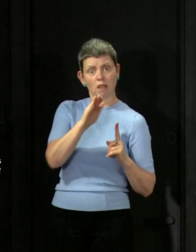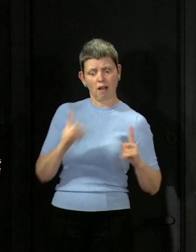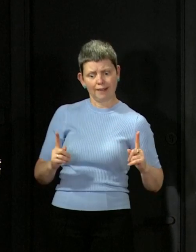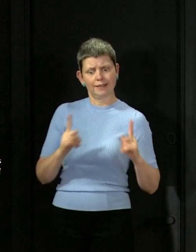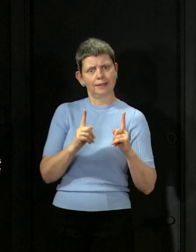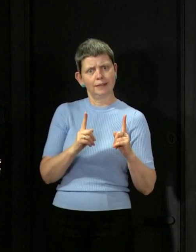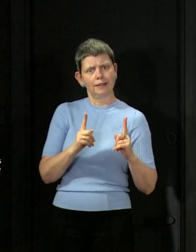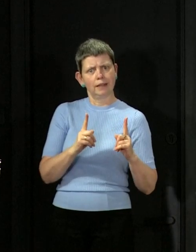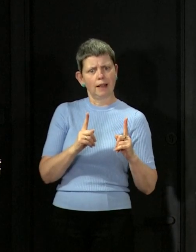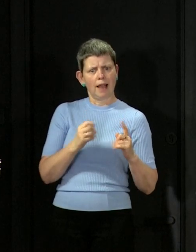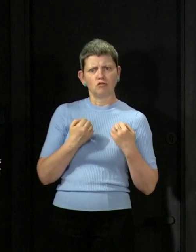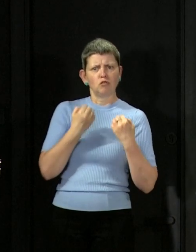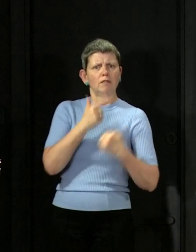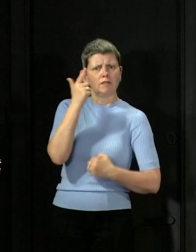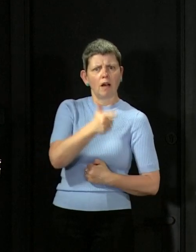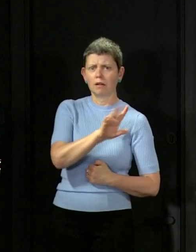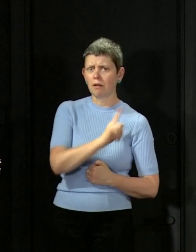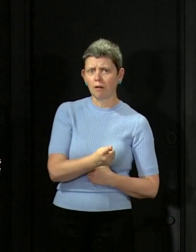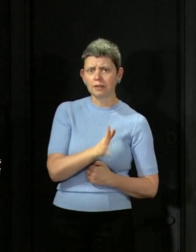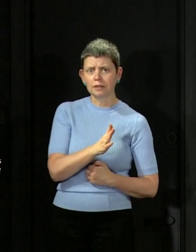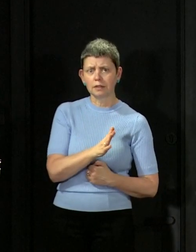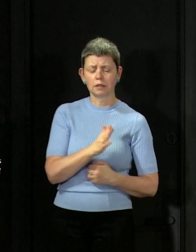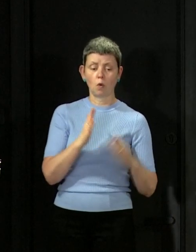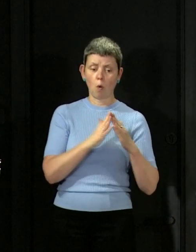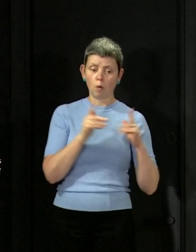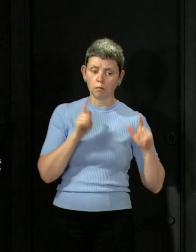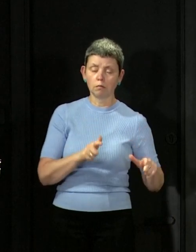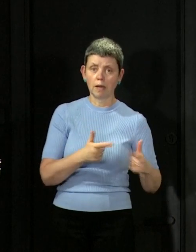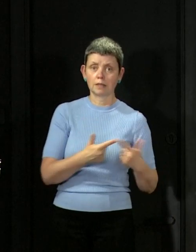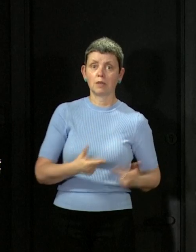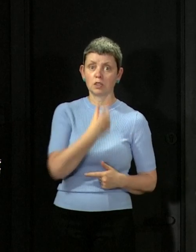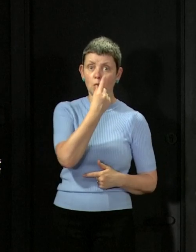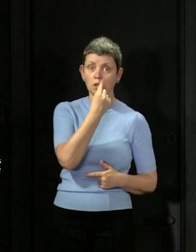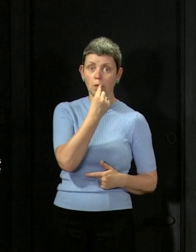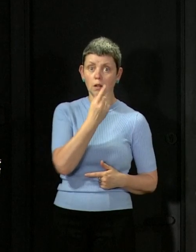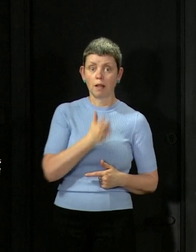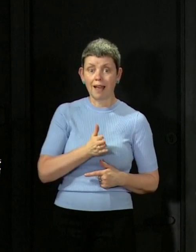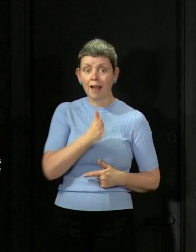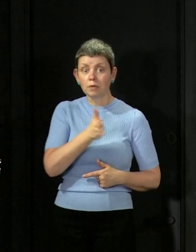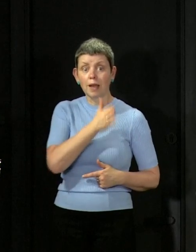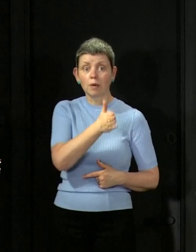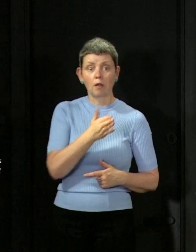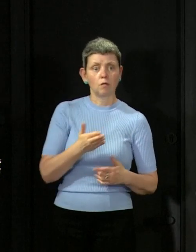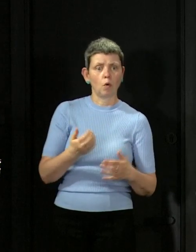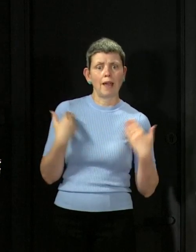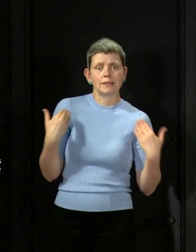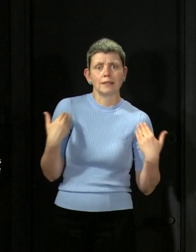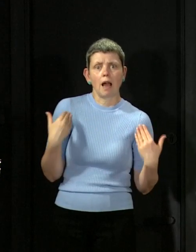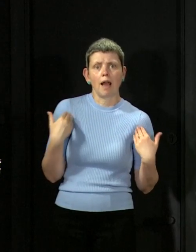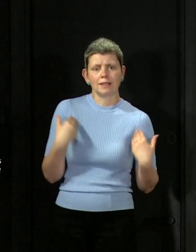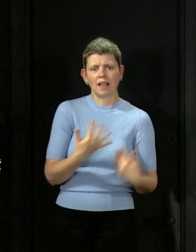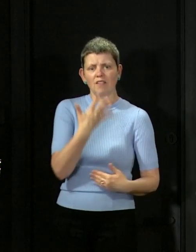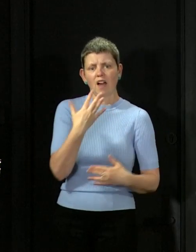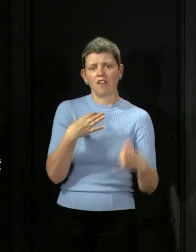you travel to do that. You stay at home as much as possible, and if you're travelling at all for recreation, you keep within a 5-mile